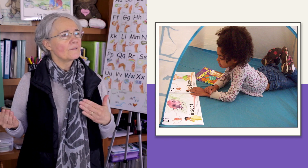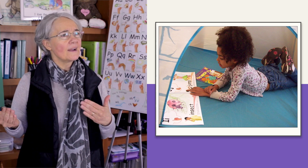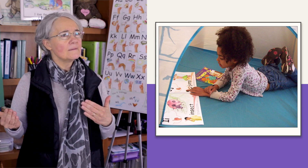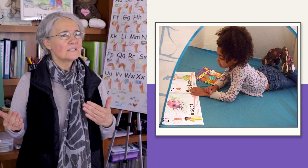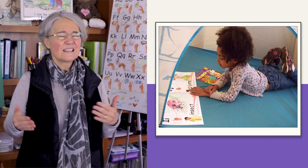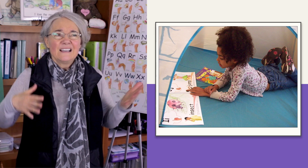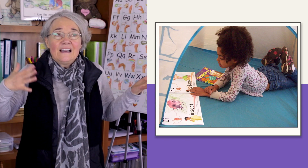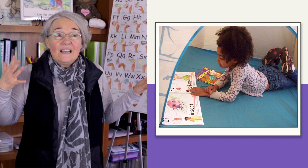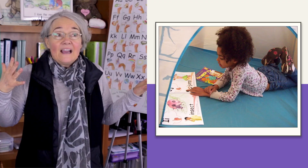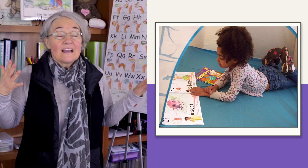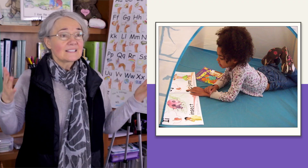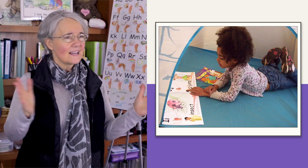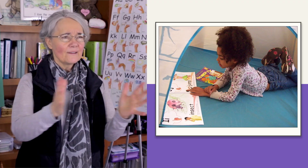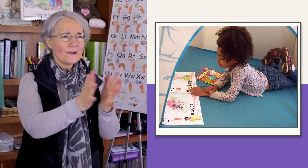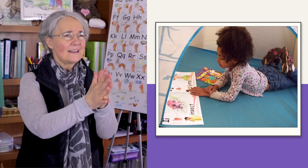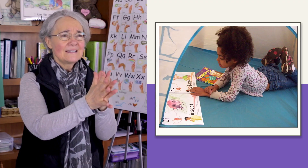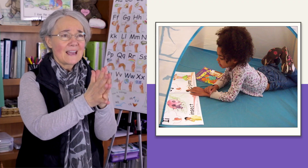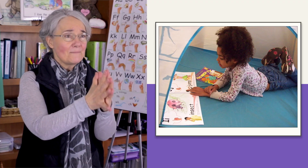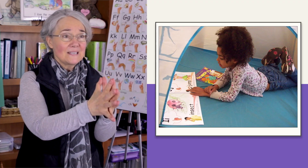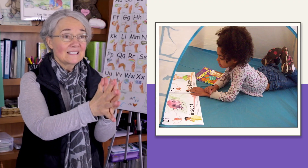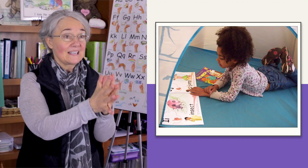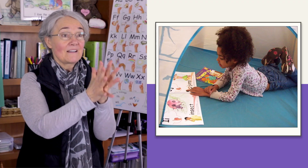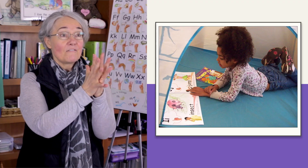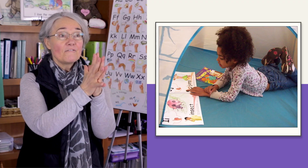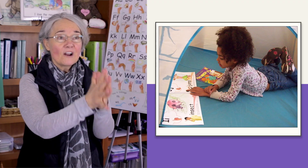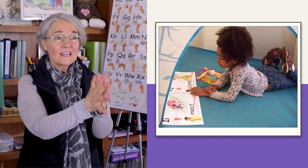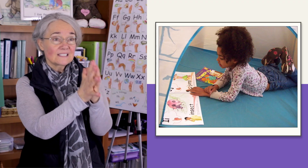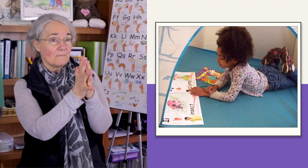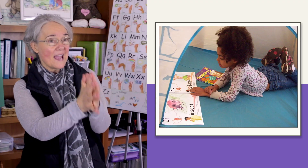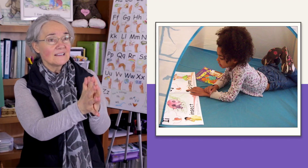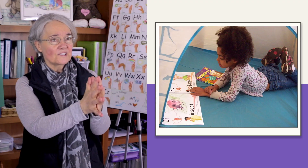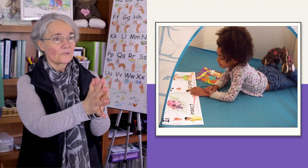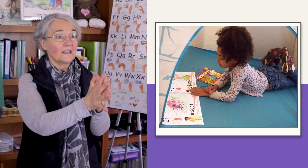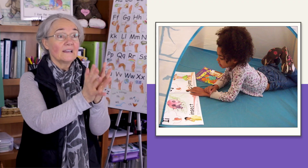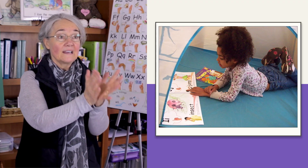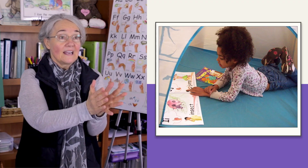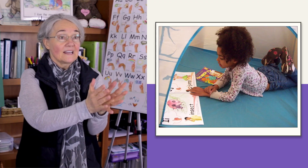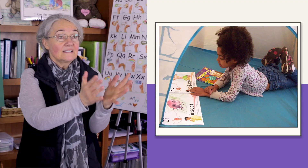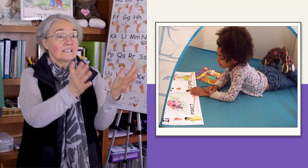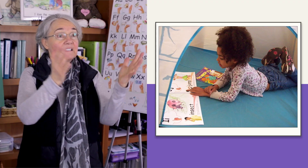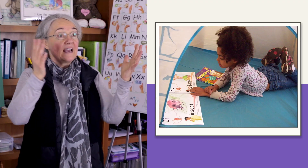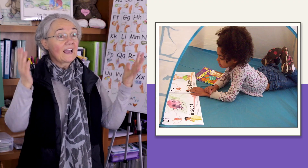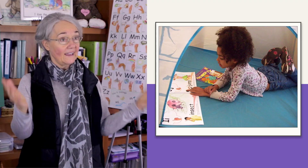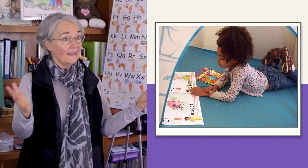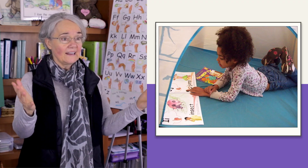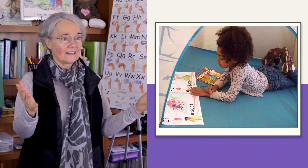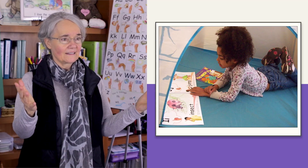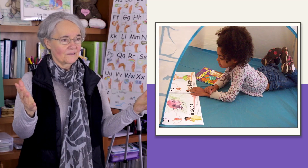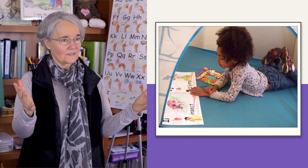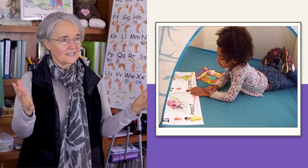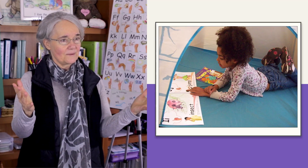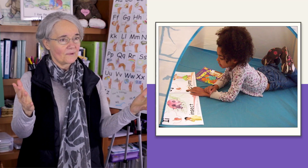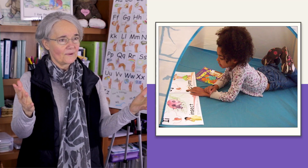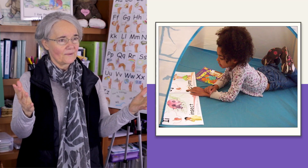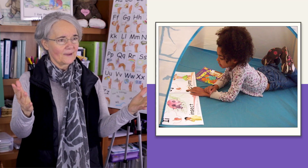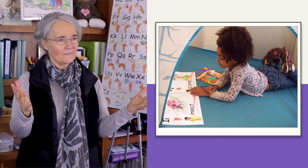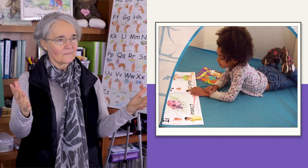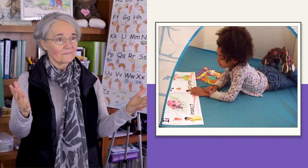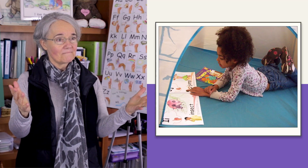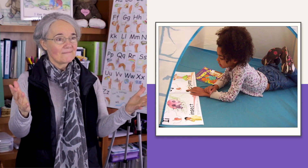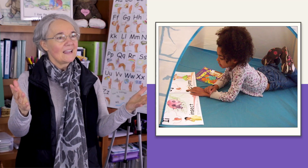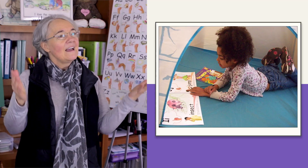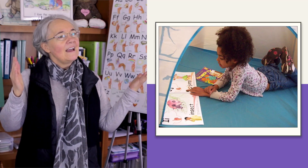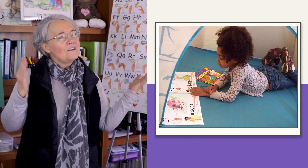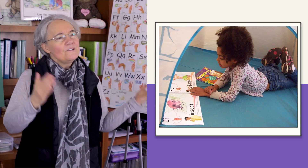reading programs? Accelerated ABC phonics mastery enhances any literacy